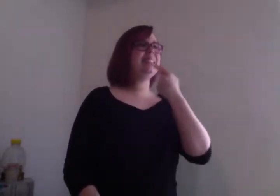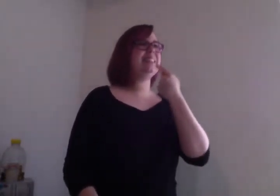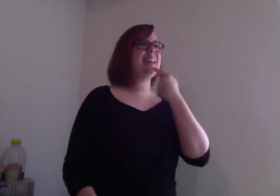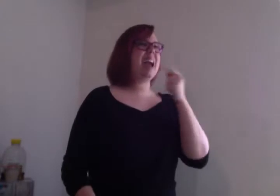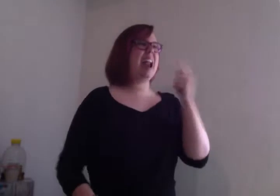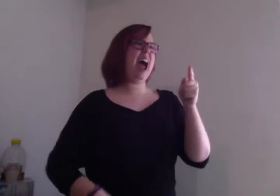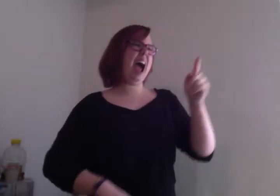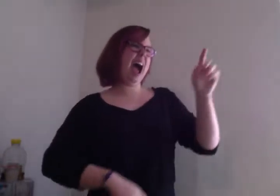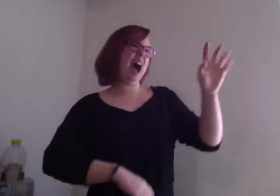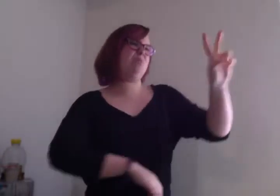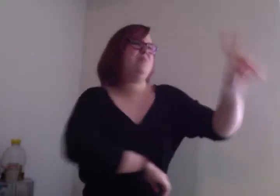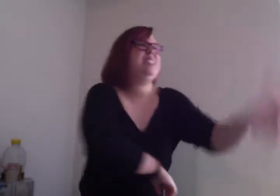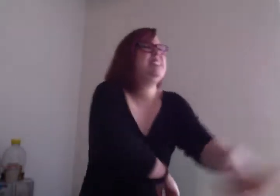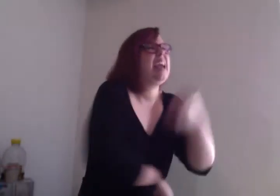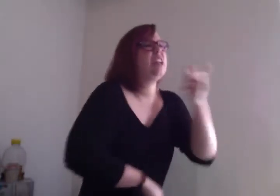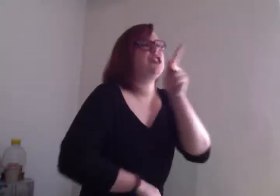wicked plan.